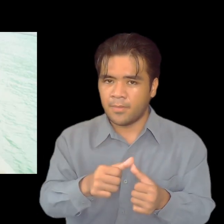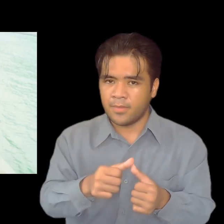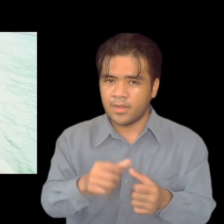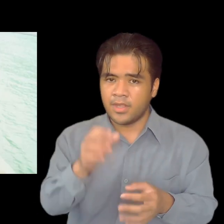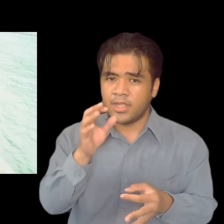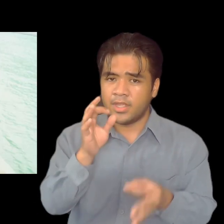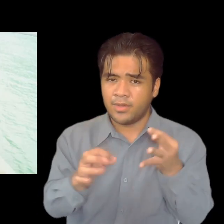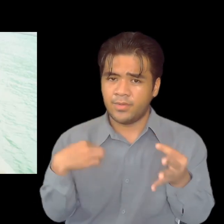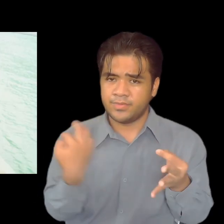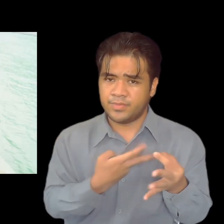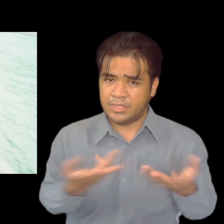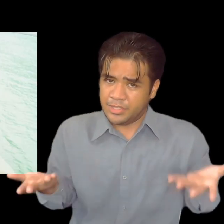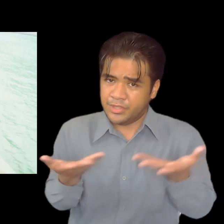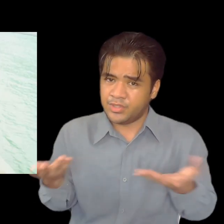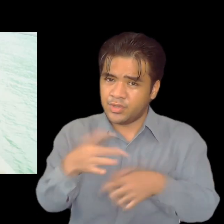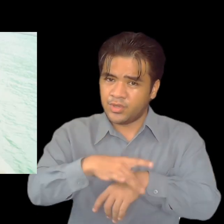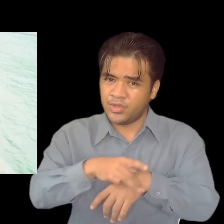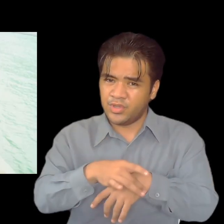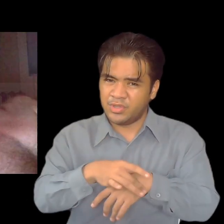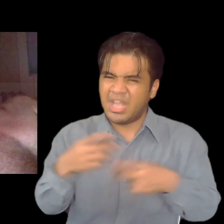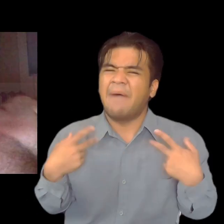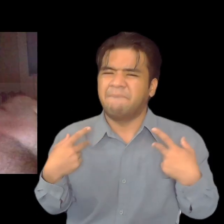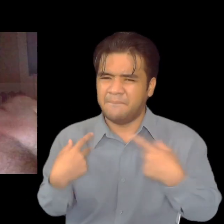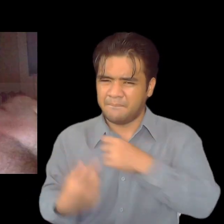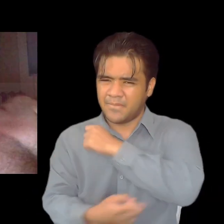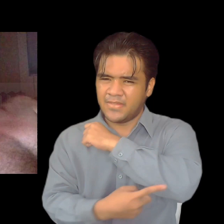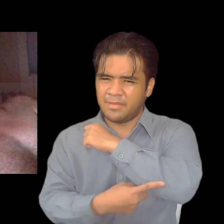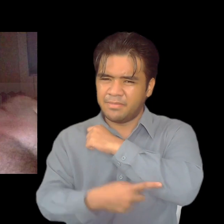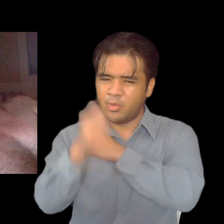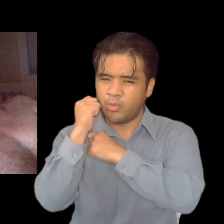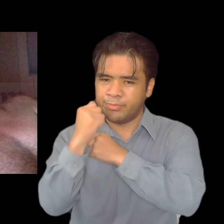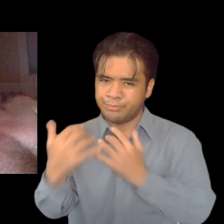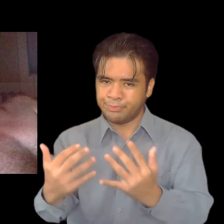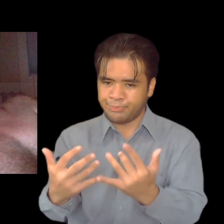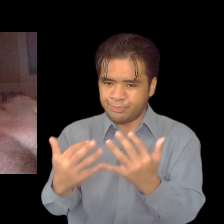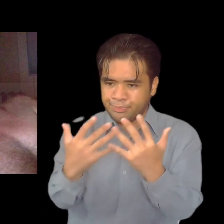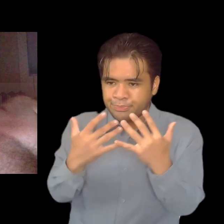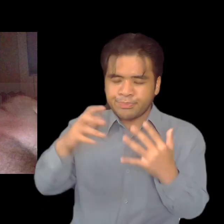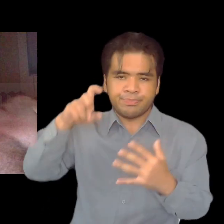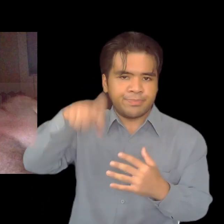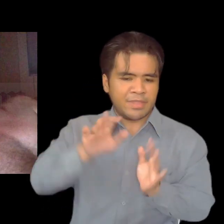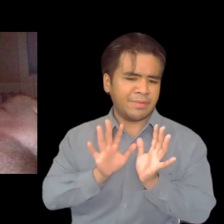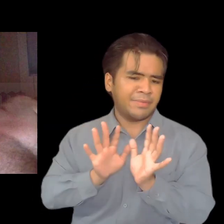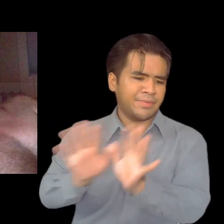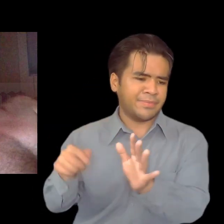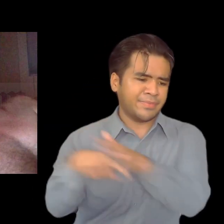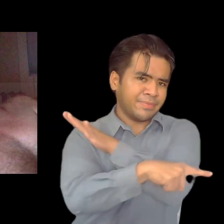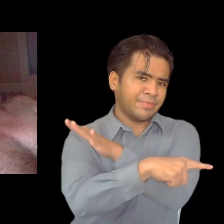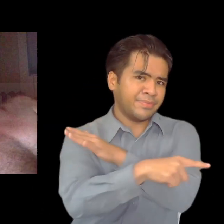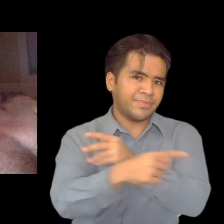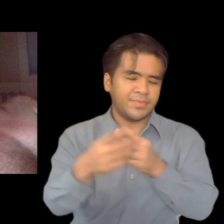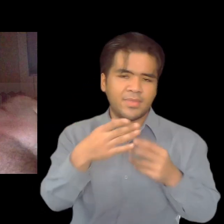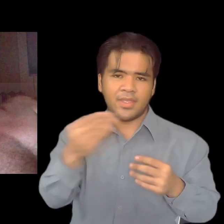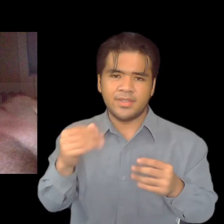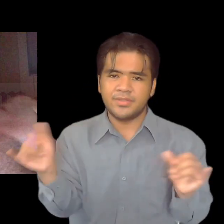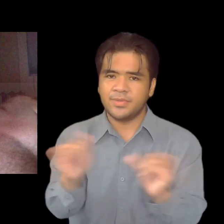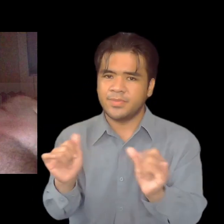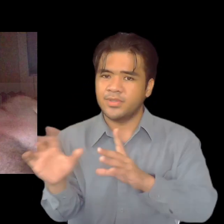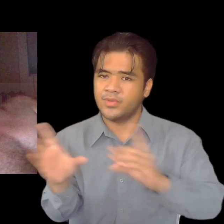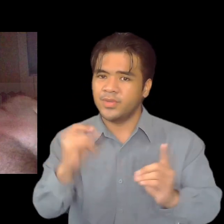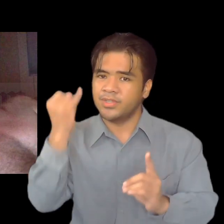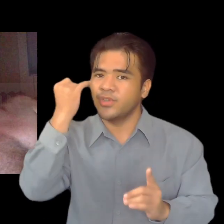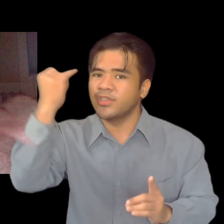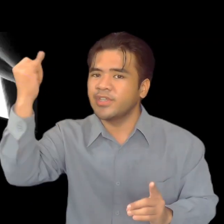hackers can easily access your accounts. Record your video calls, and if they wanted, spread your videos online, so it's kind